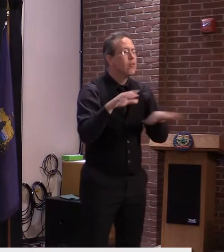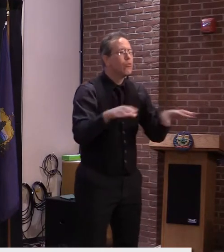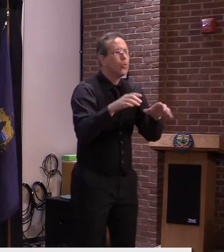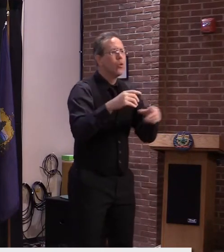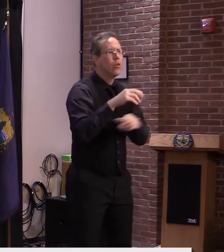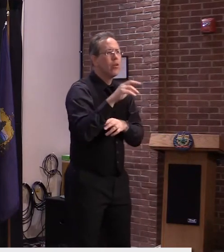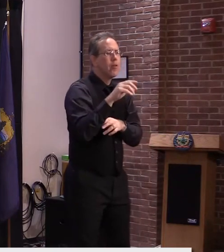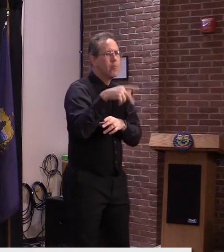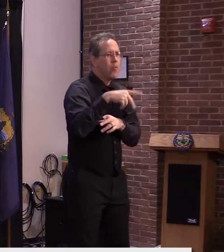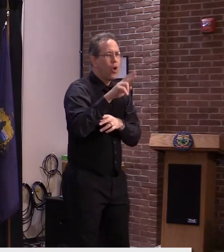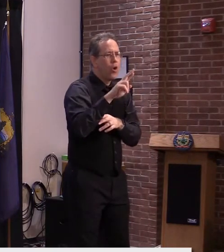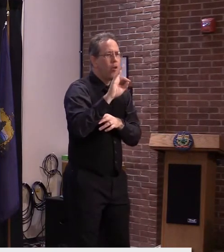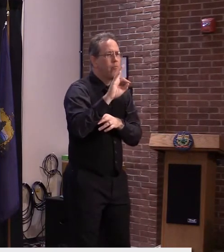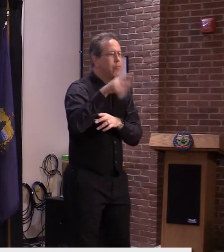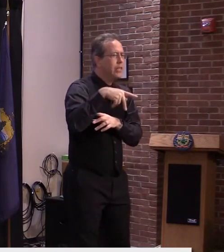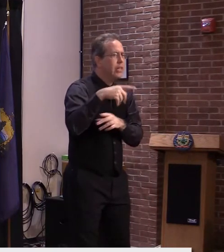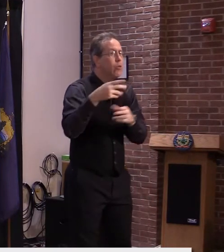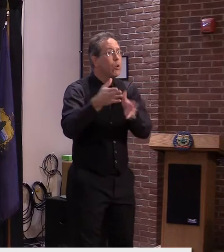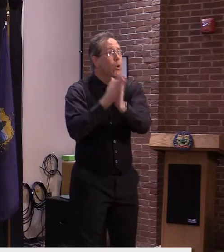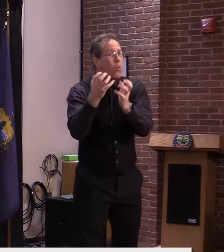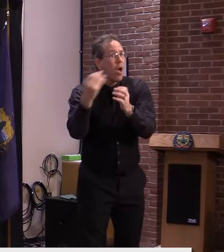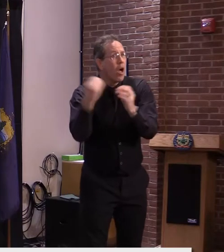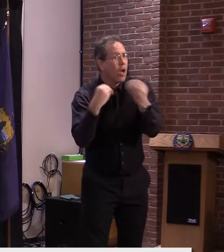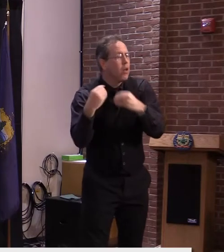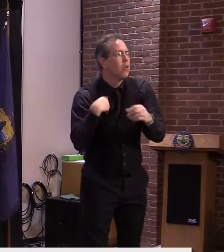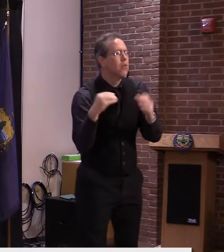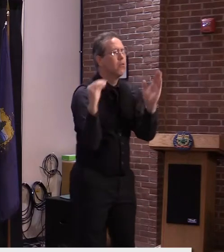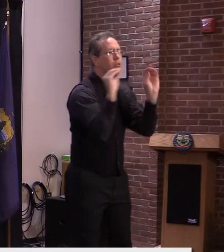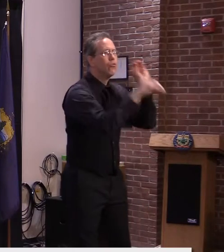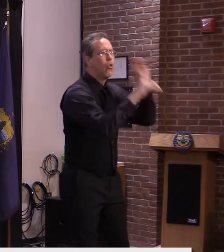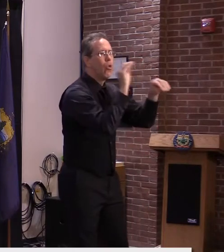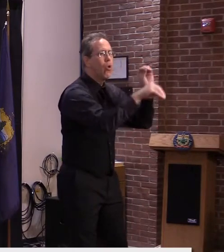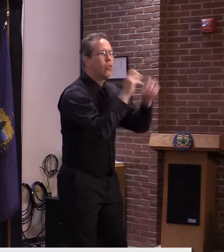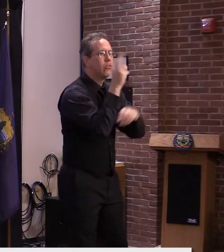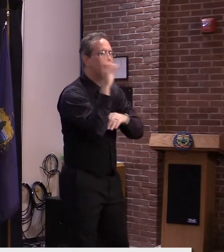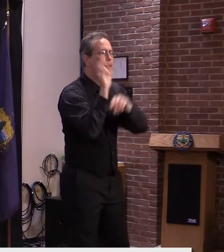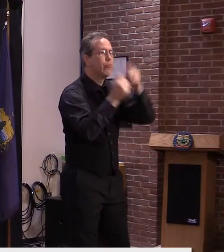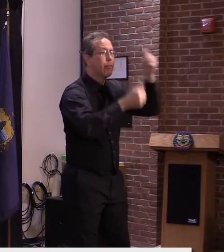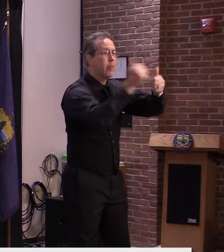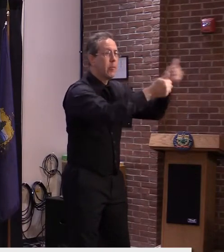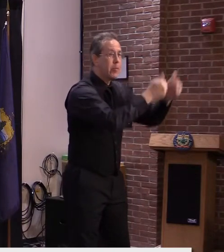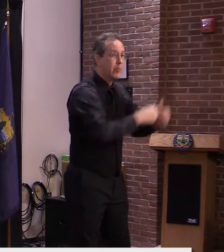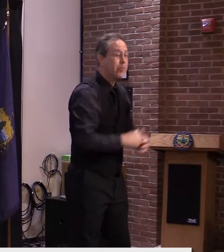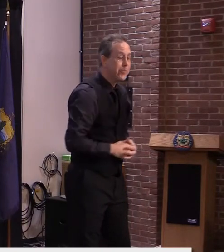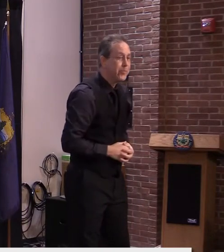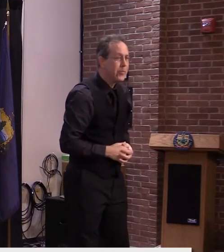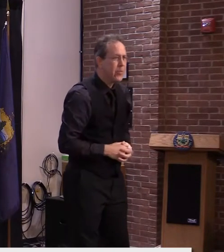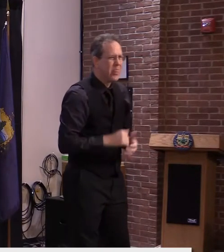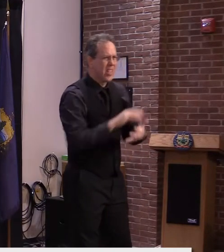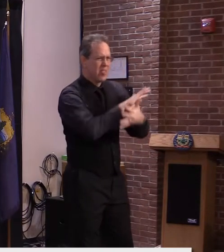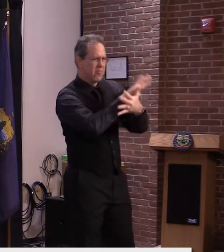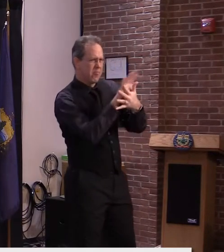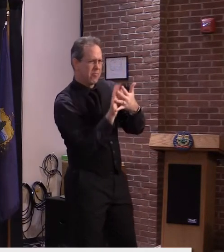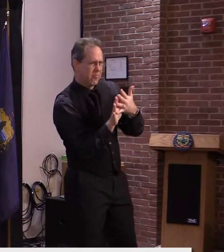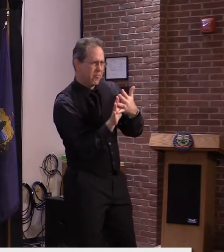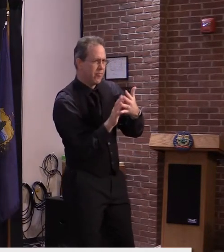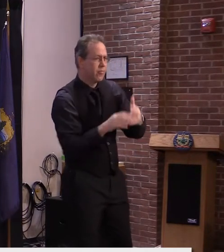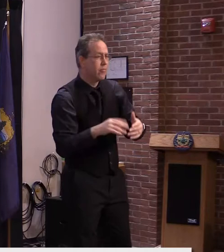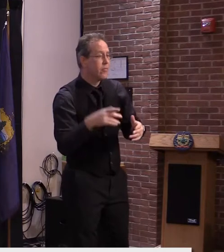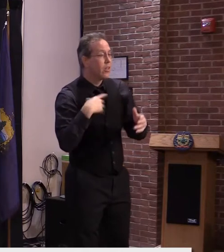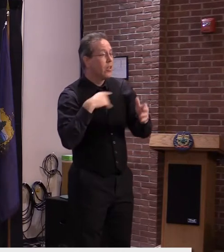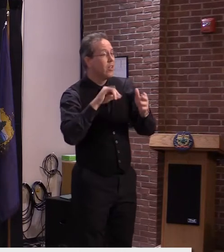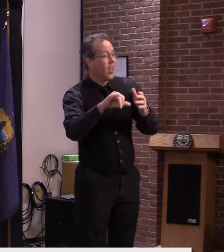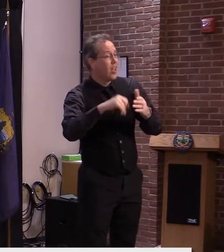towers at the identified locations. Now, I want to emphasize that this program will have a